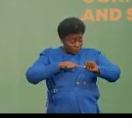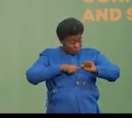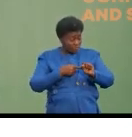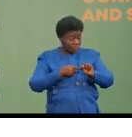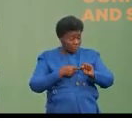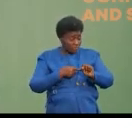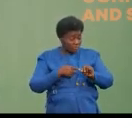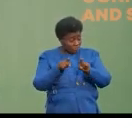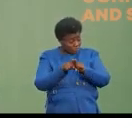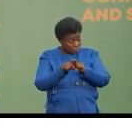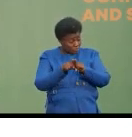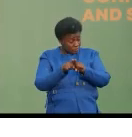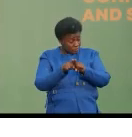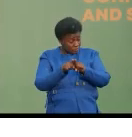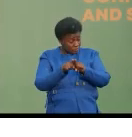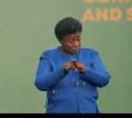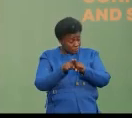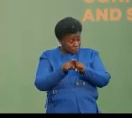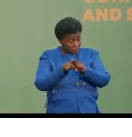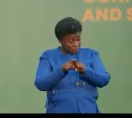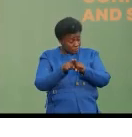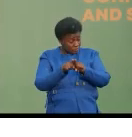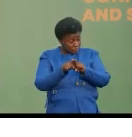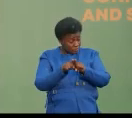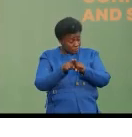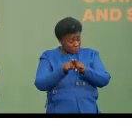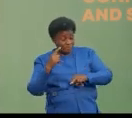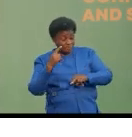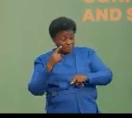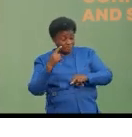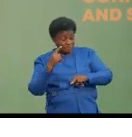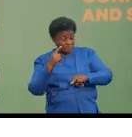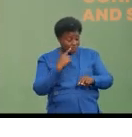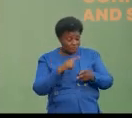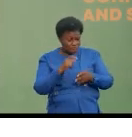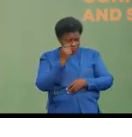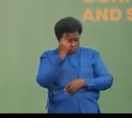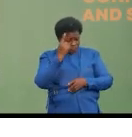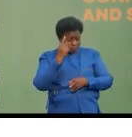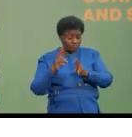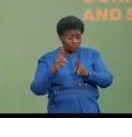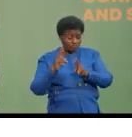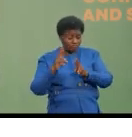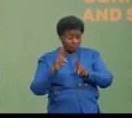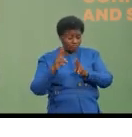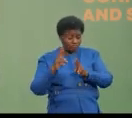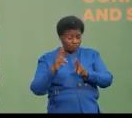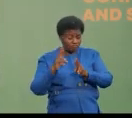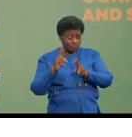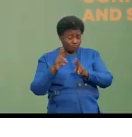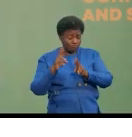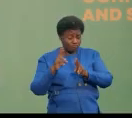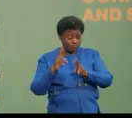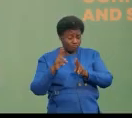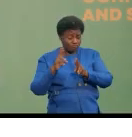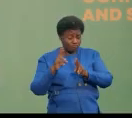need to think HIV and STIs as a comprehensive response. Now, the next